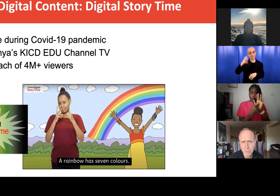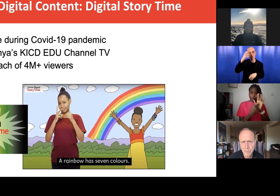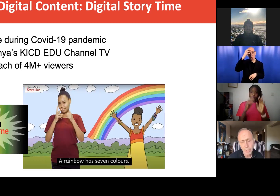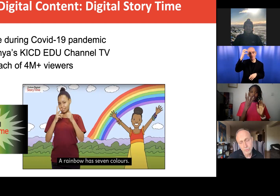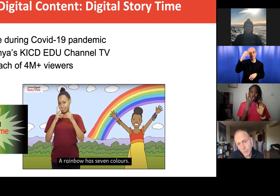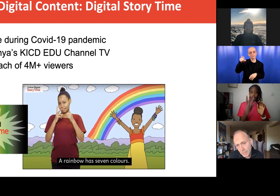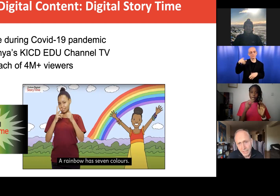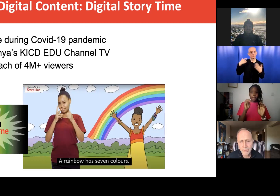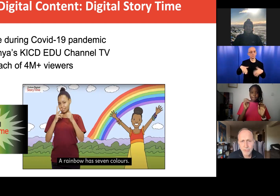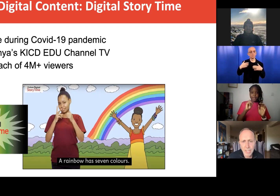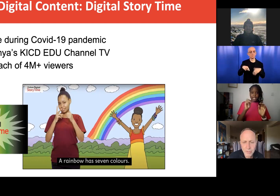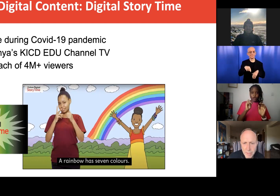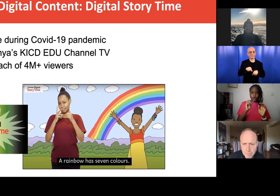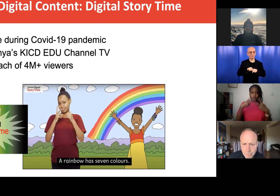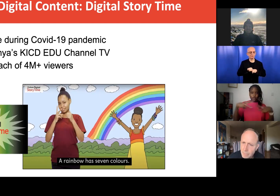viewers. So it's